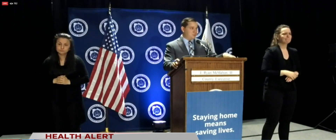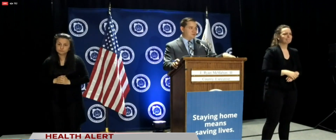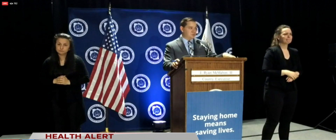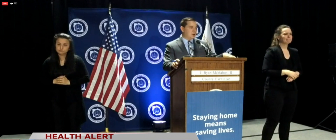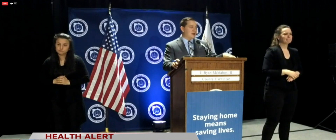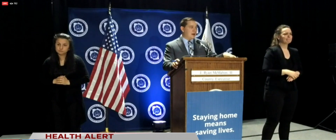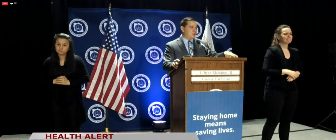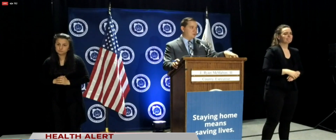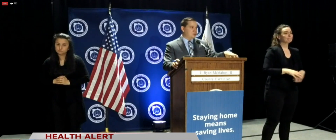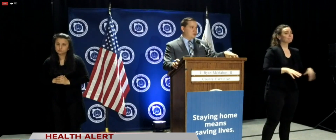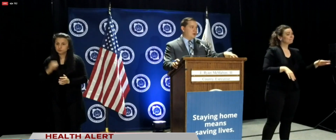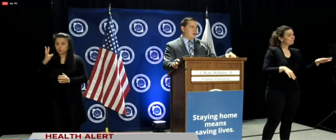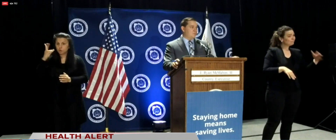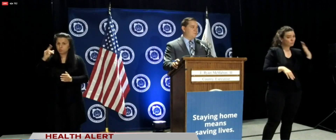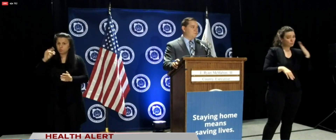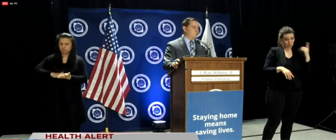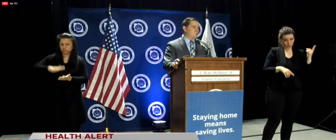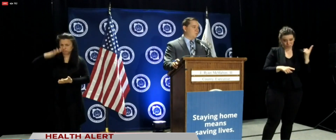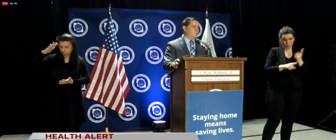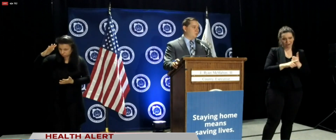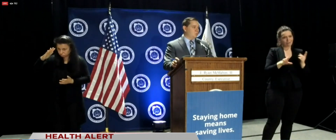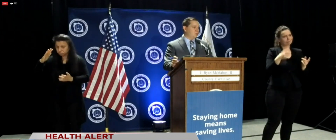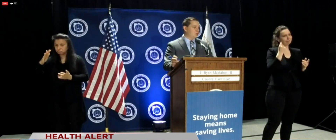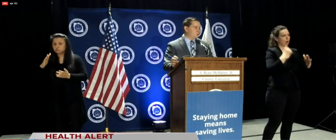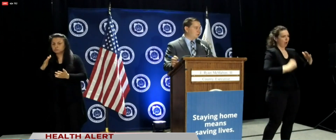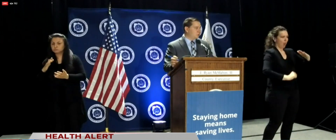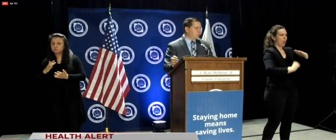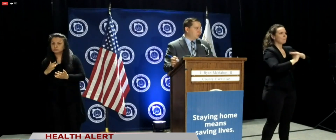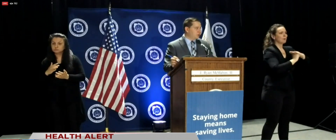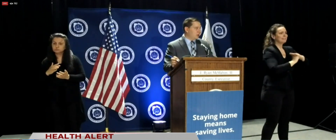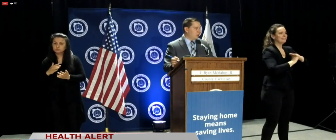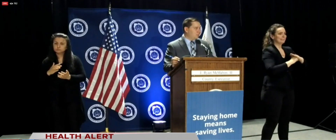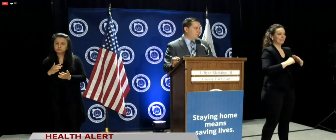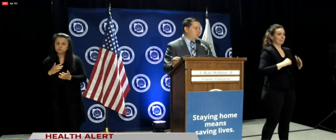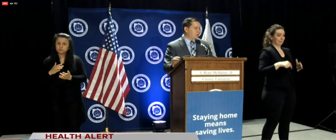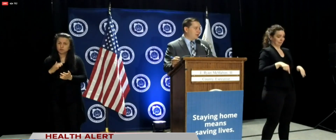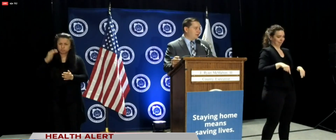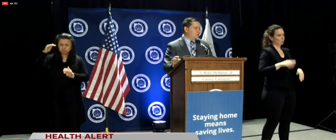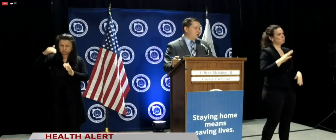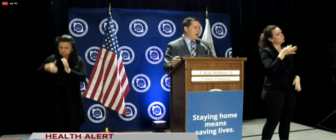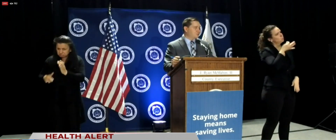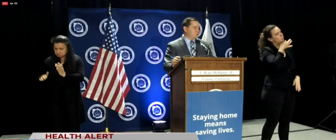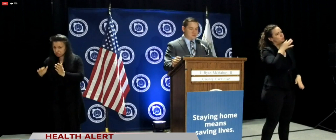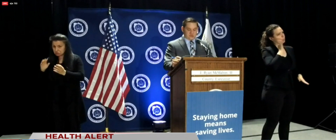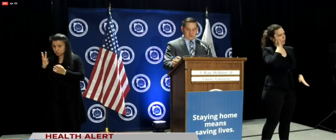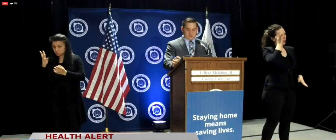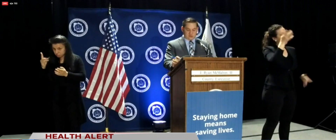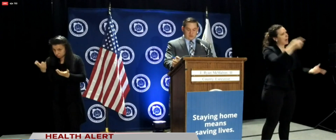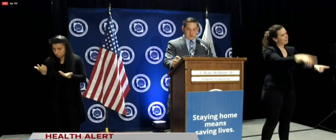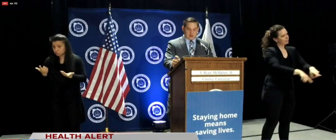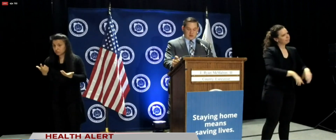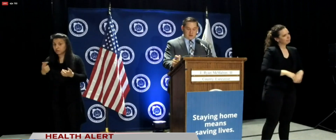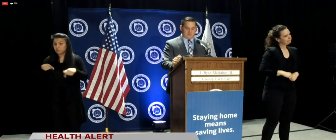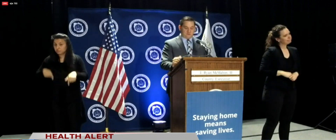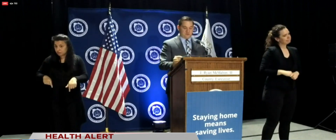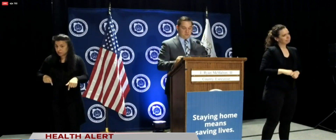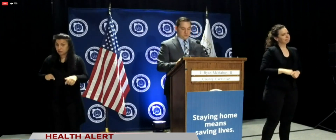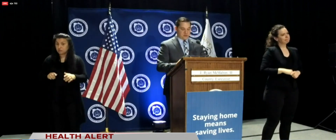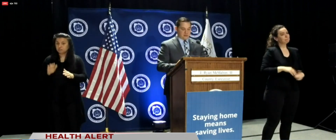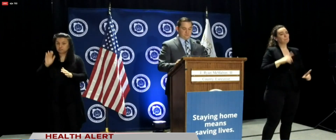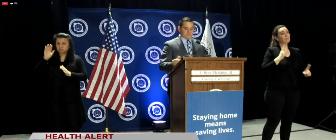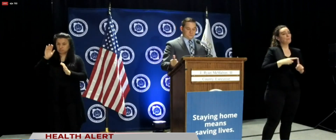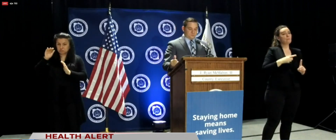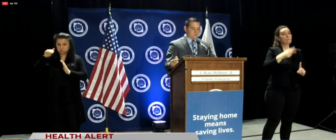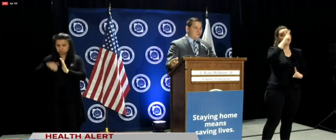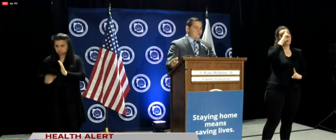the apex is right now. We'll know soon, but the reality is our hospitalizations,